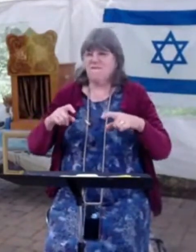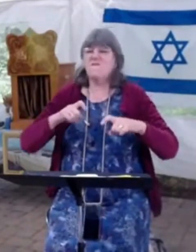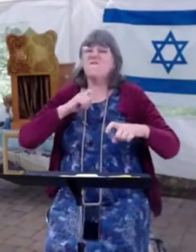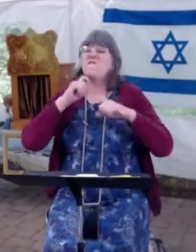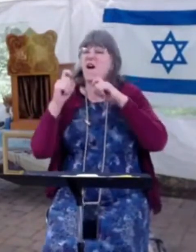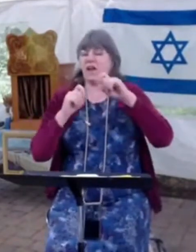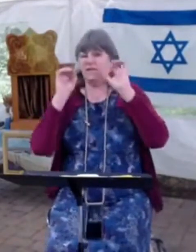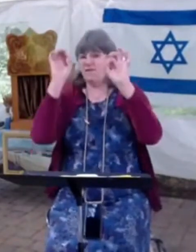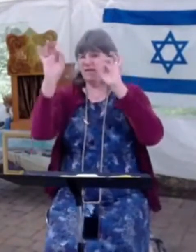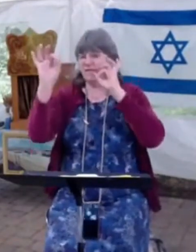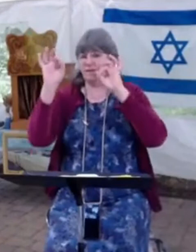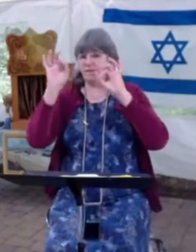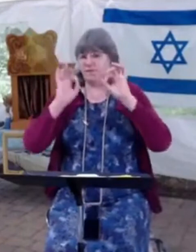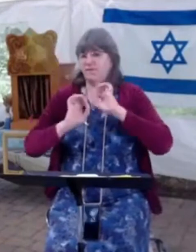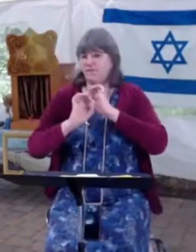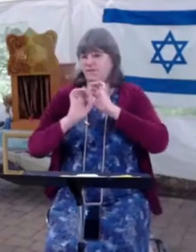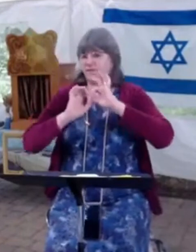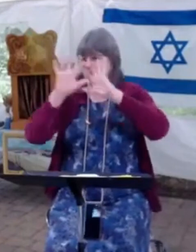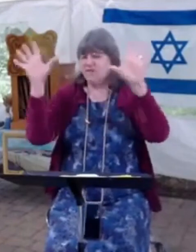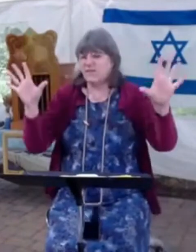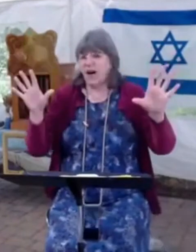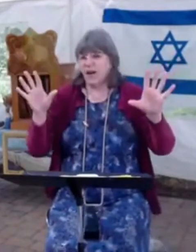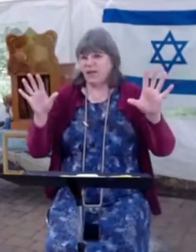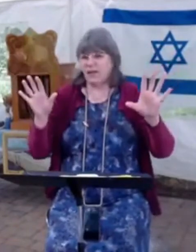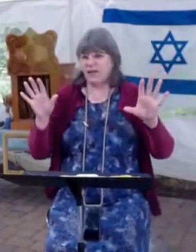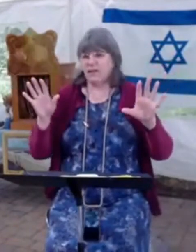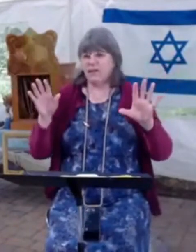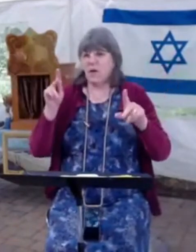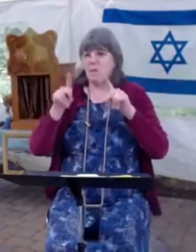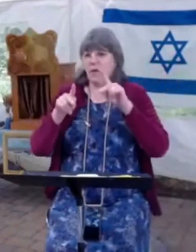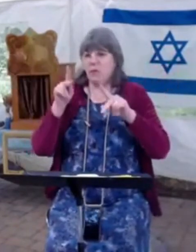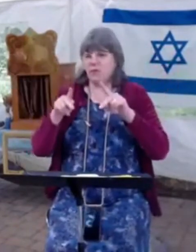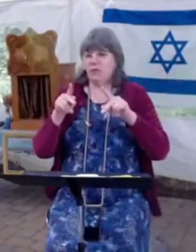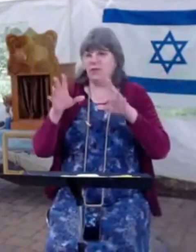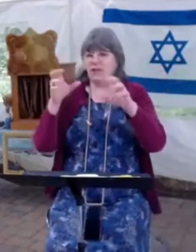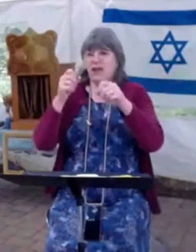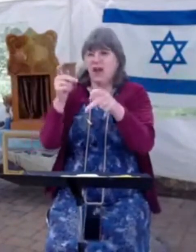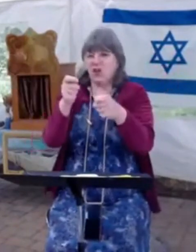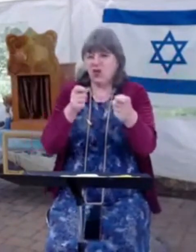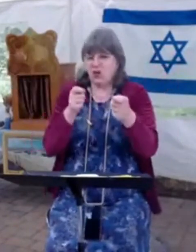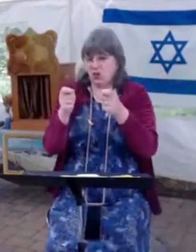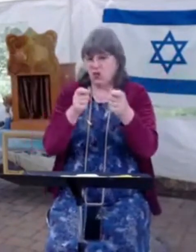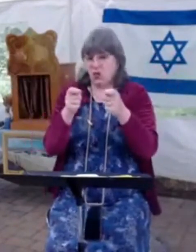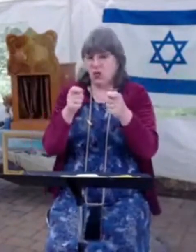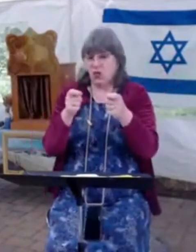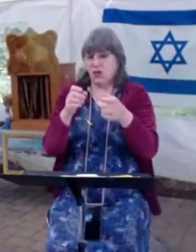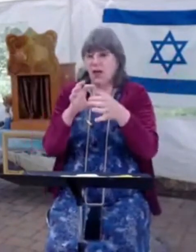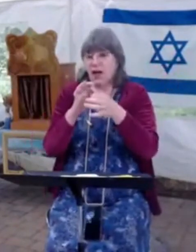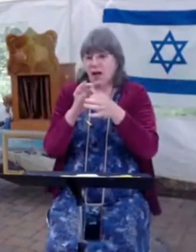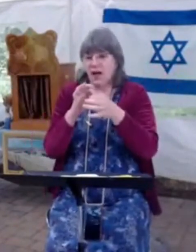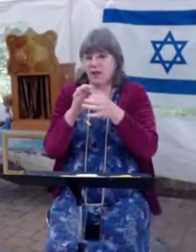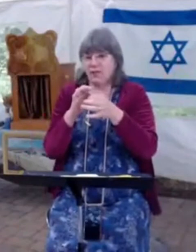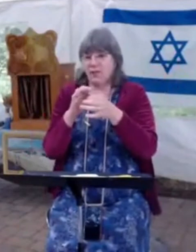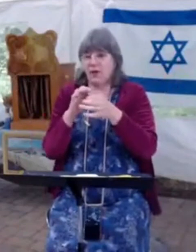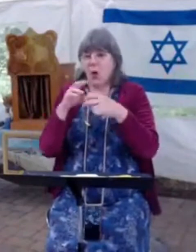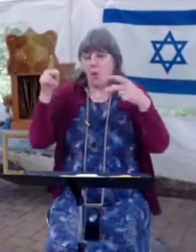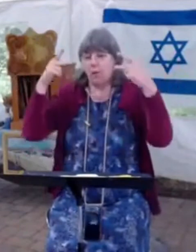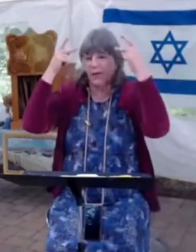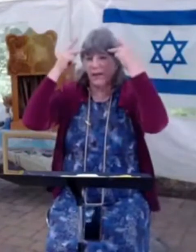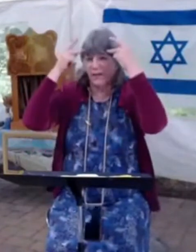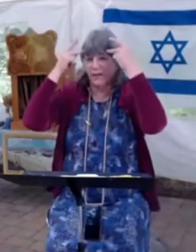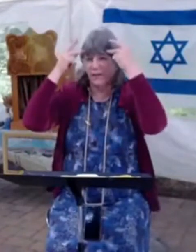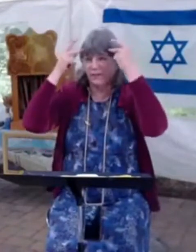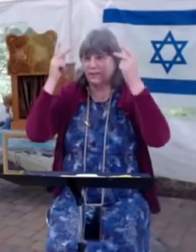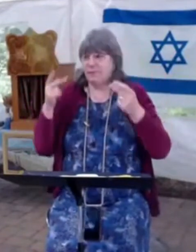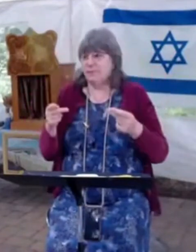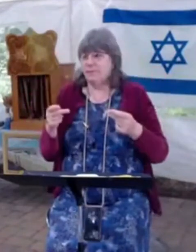to have taken over the political and social landscape on both sides of the aisle. The